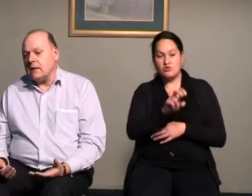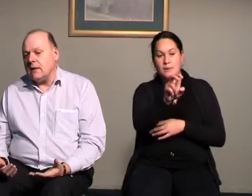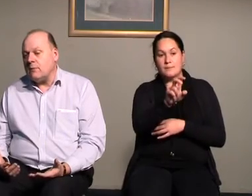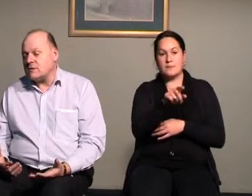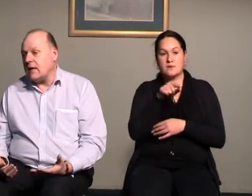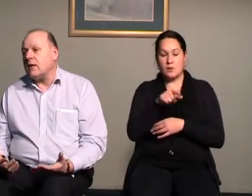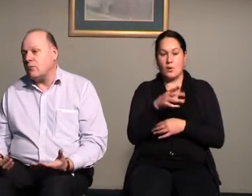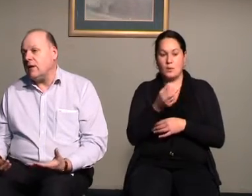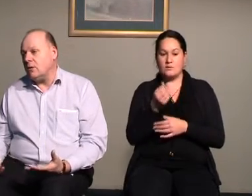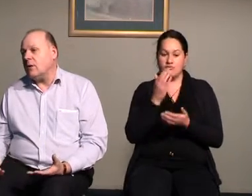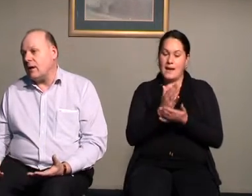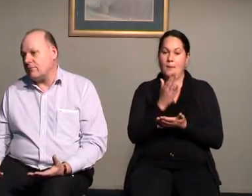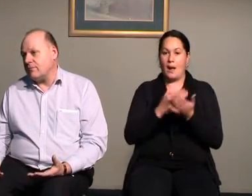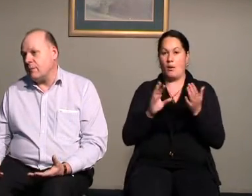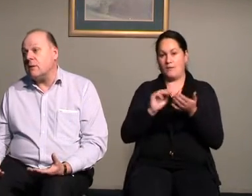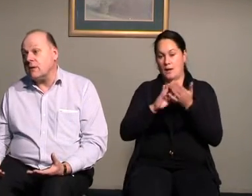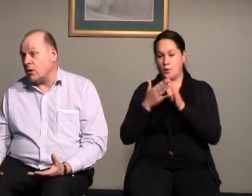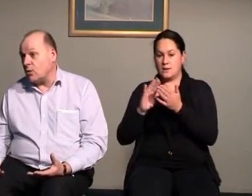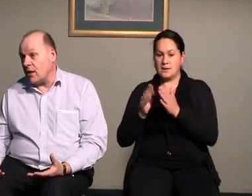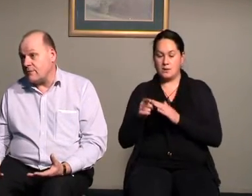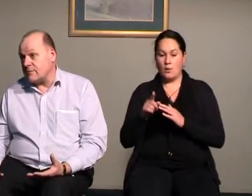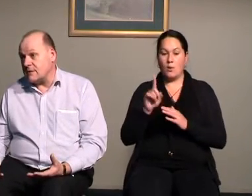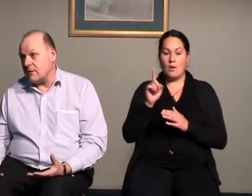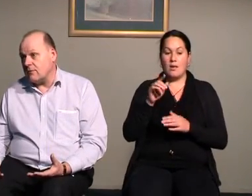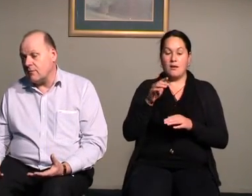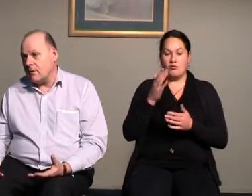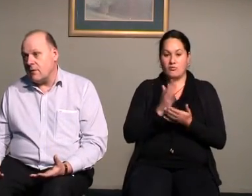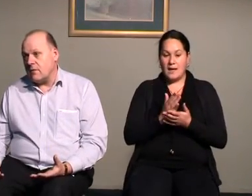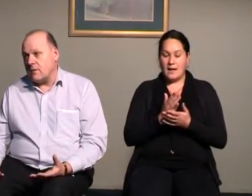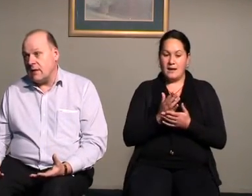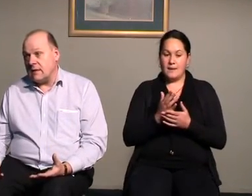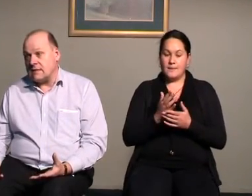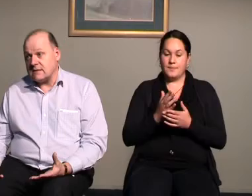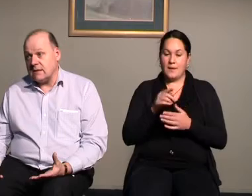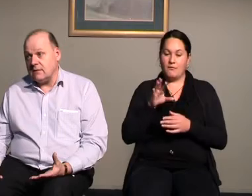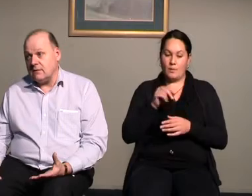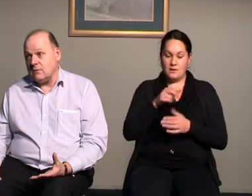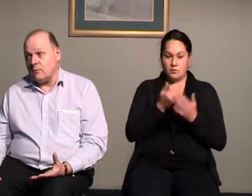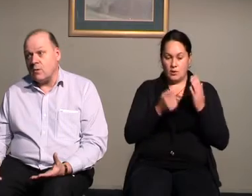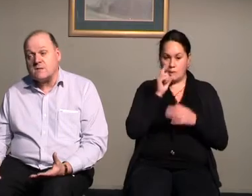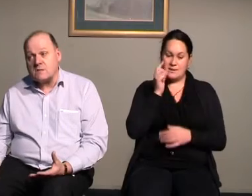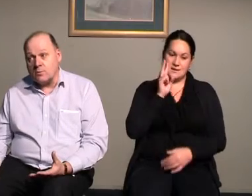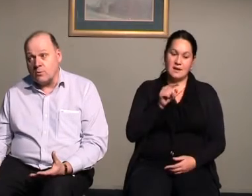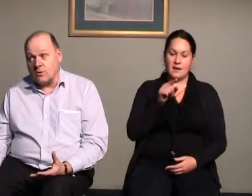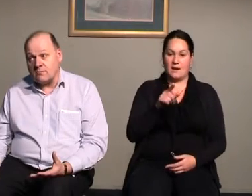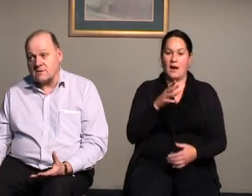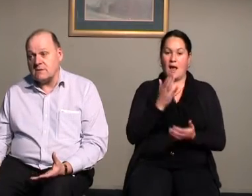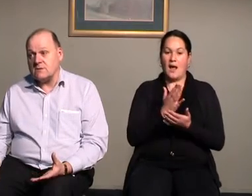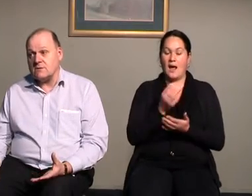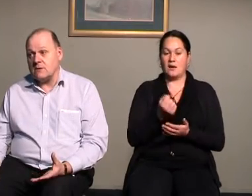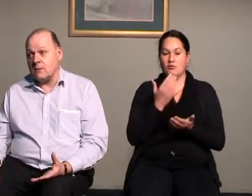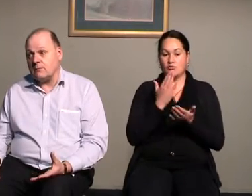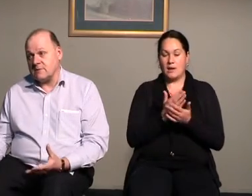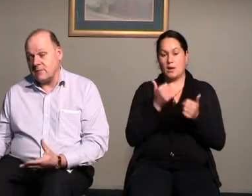that he was getting a really good life and building a good life for himself. The LAC was a support,